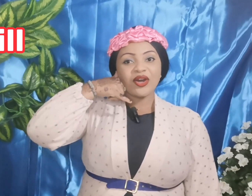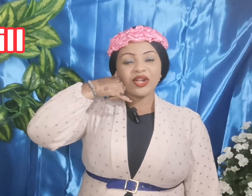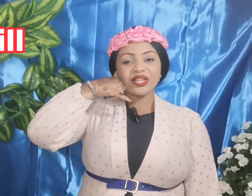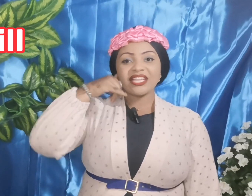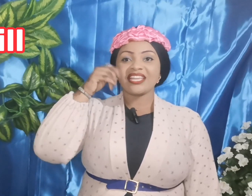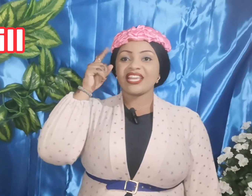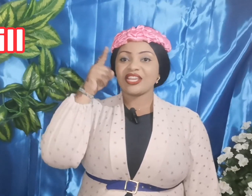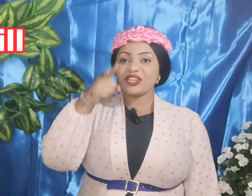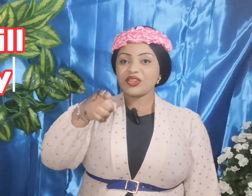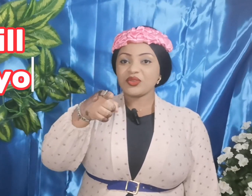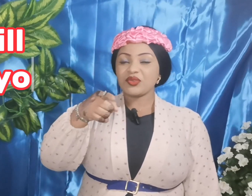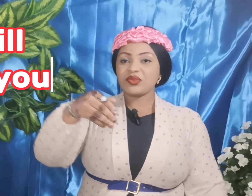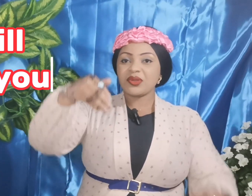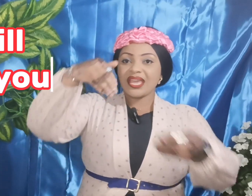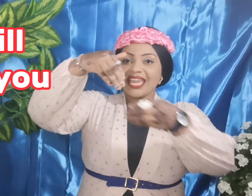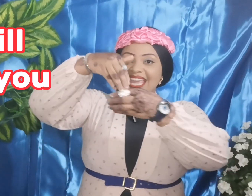call you